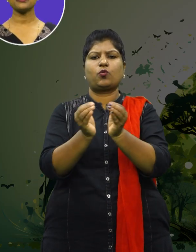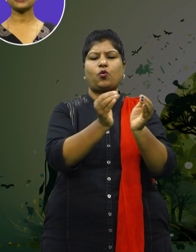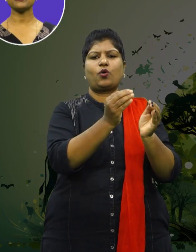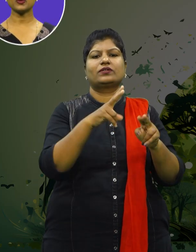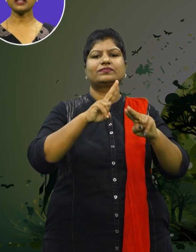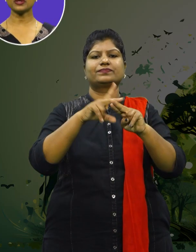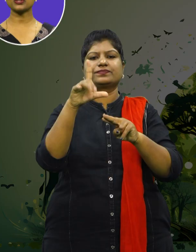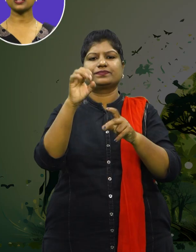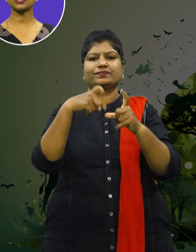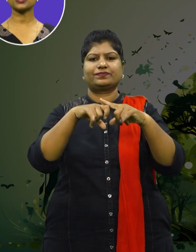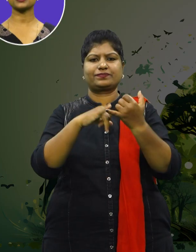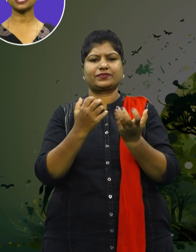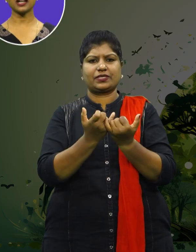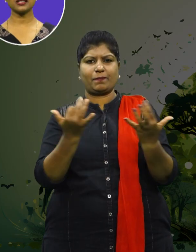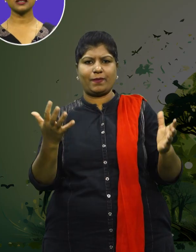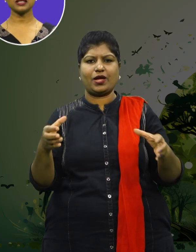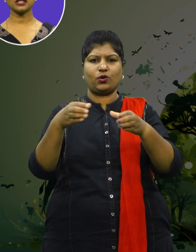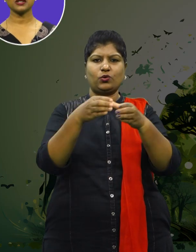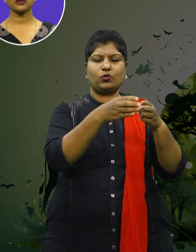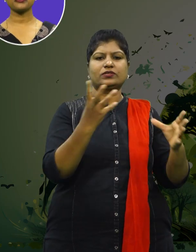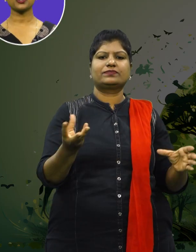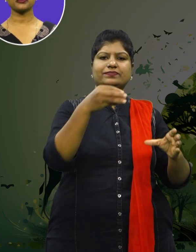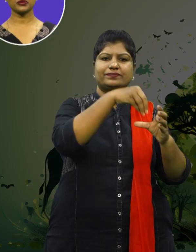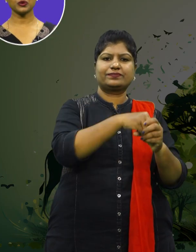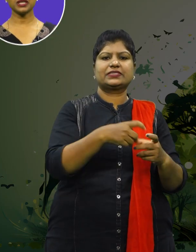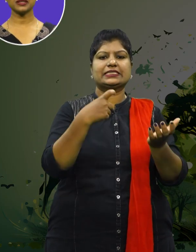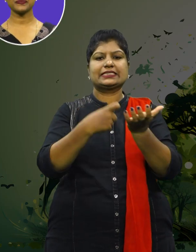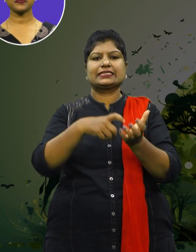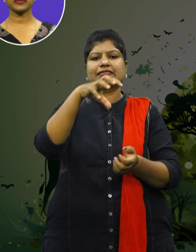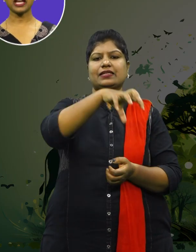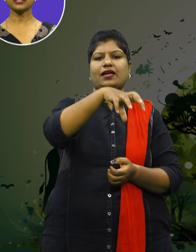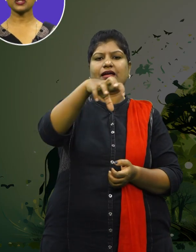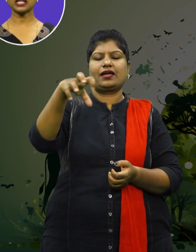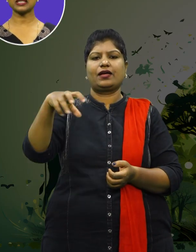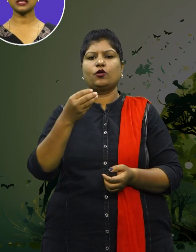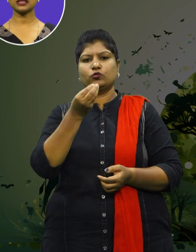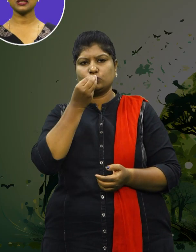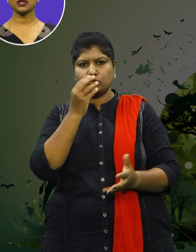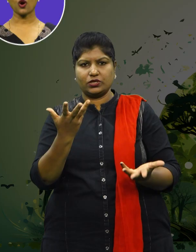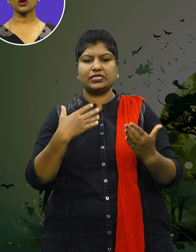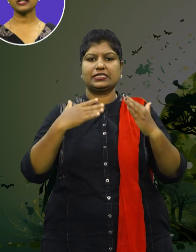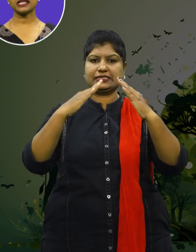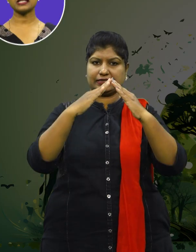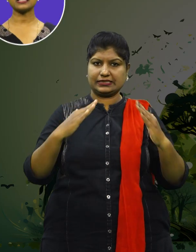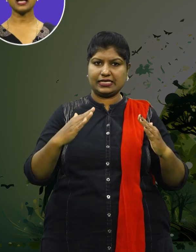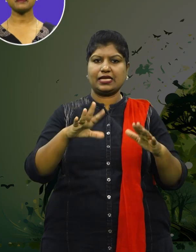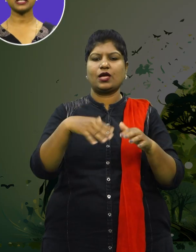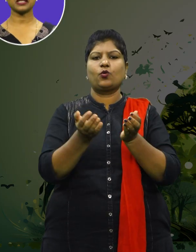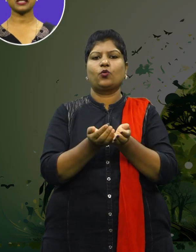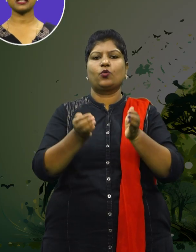move from one region to the other for food and shelter or